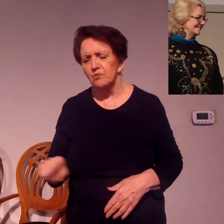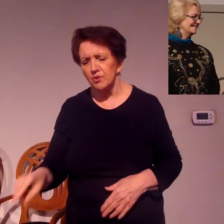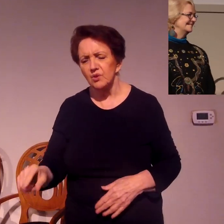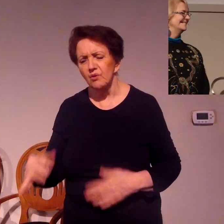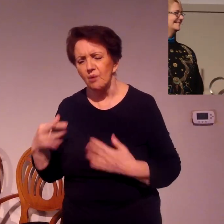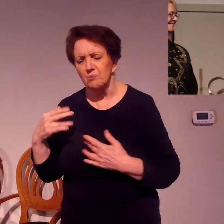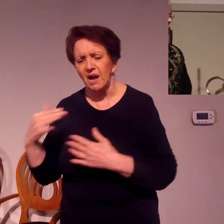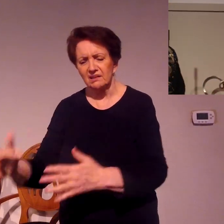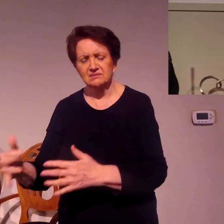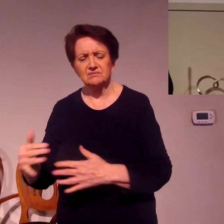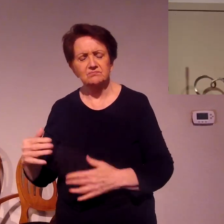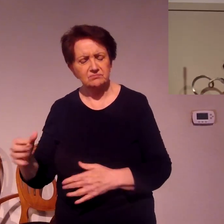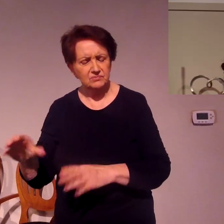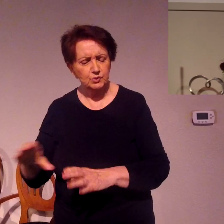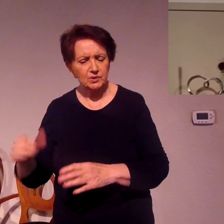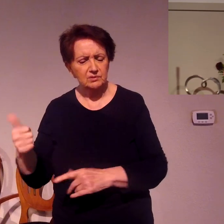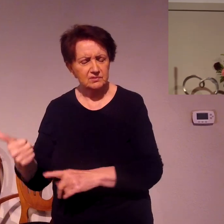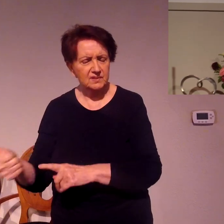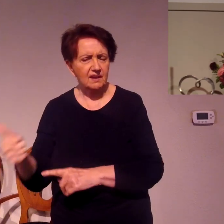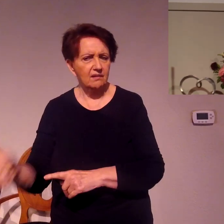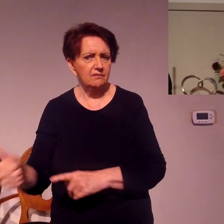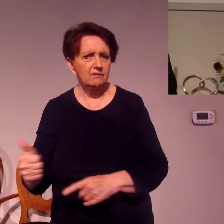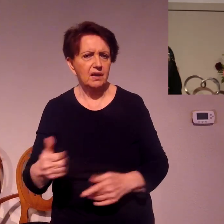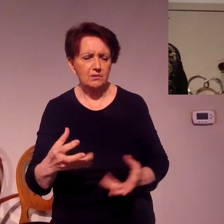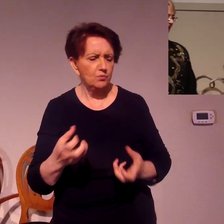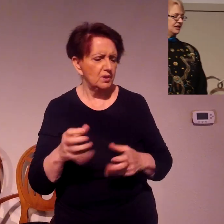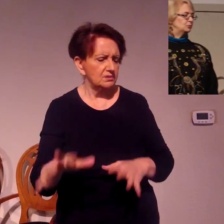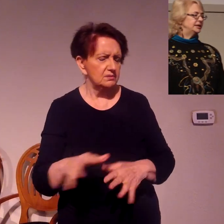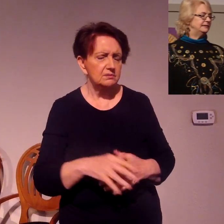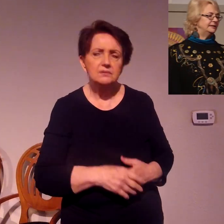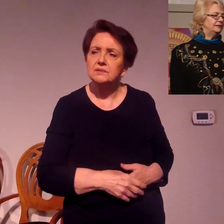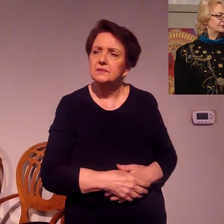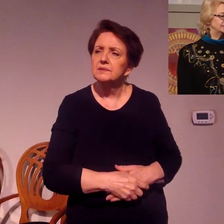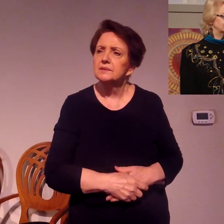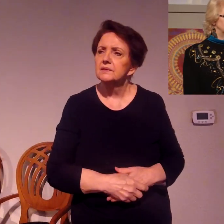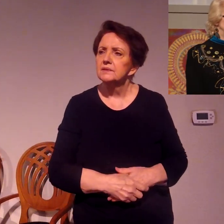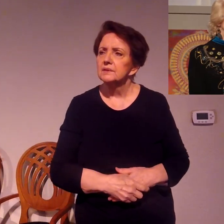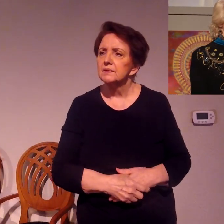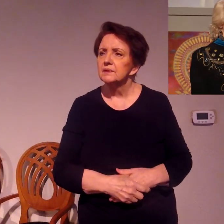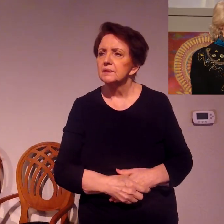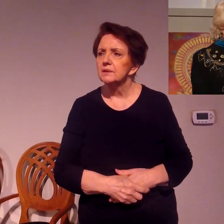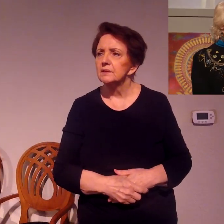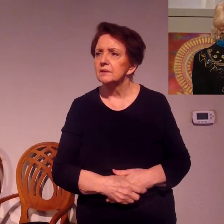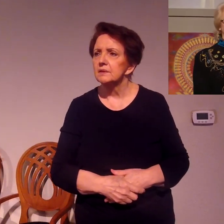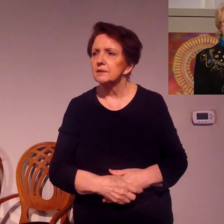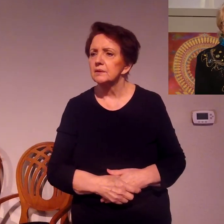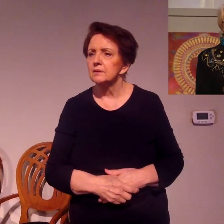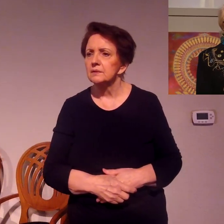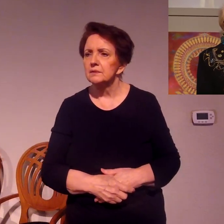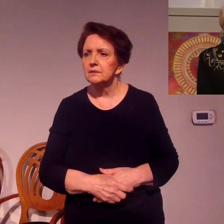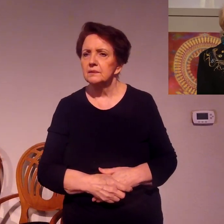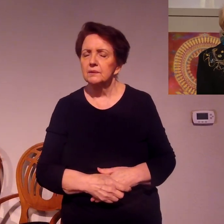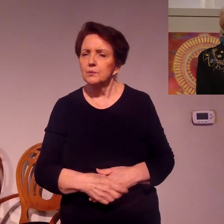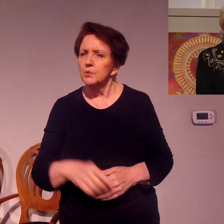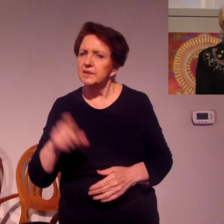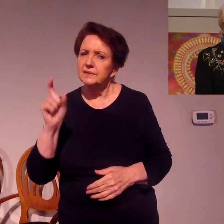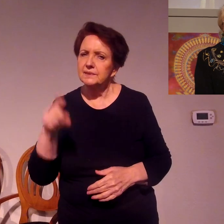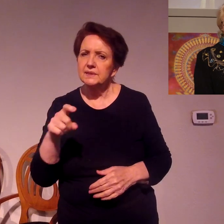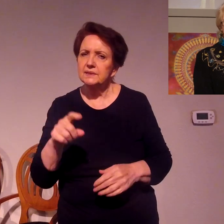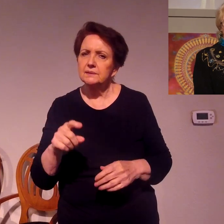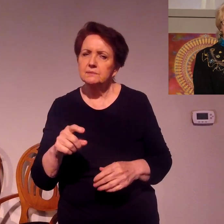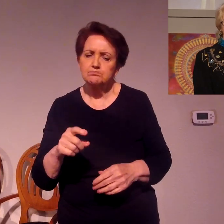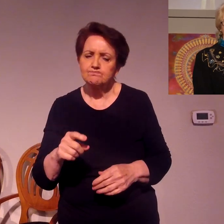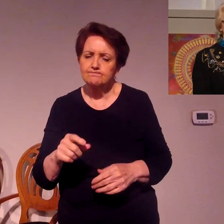words? I don't want to do this." Yeah. And we didn't need for each other to be different. Do you see